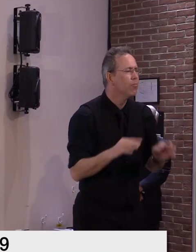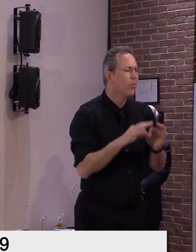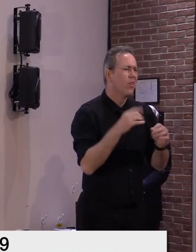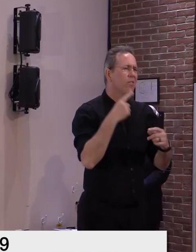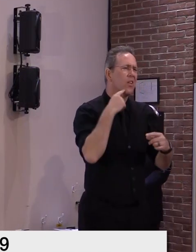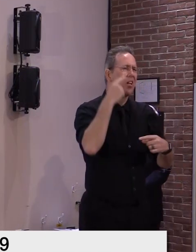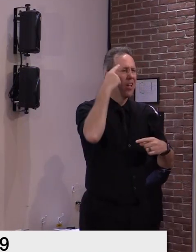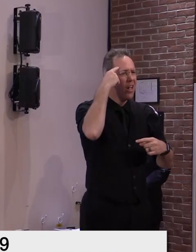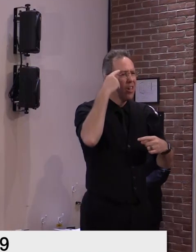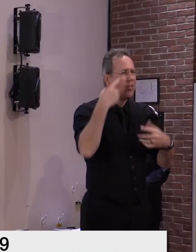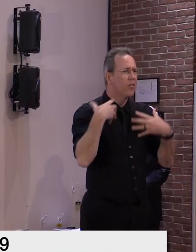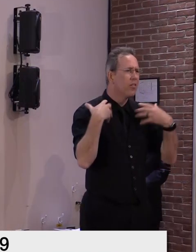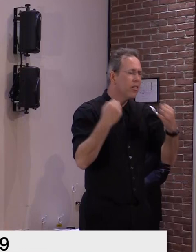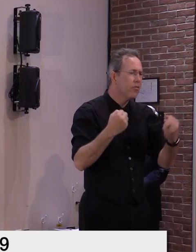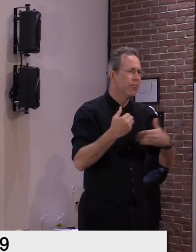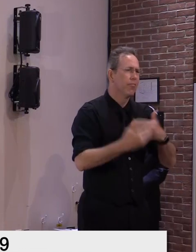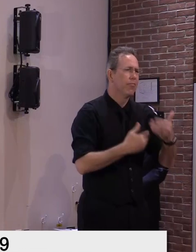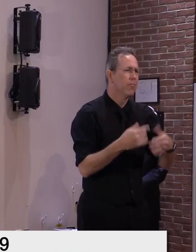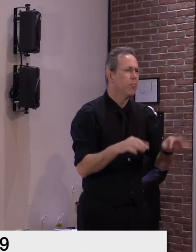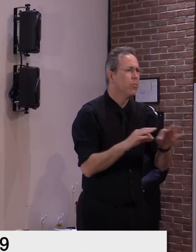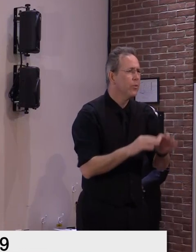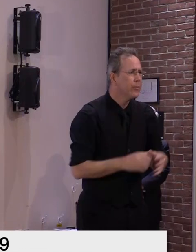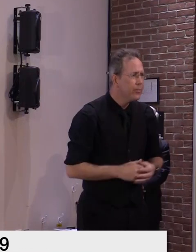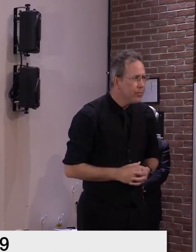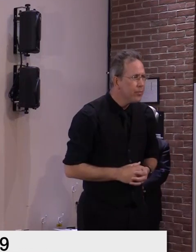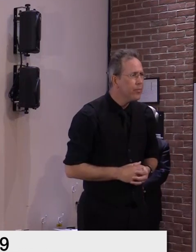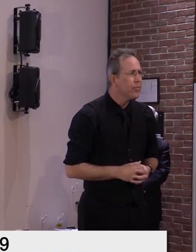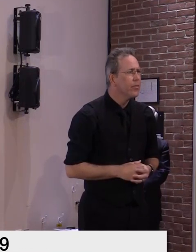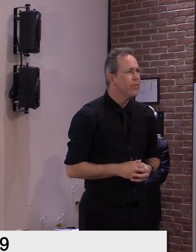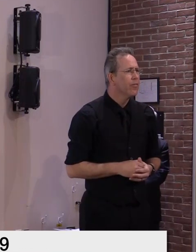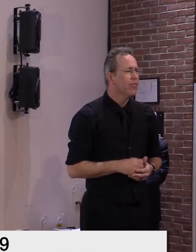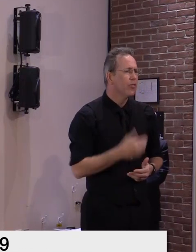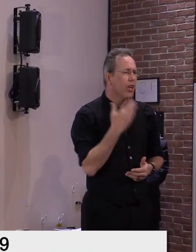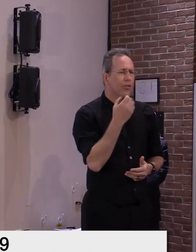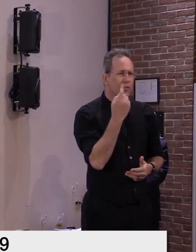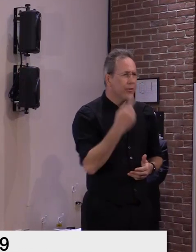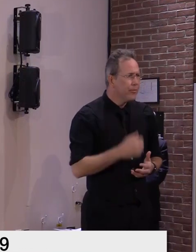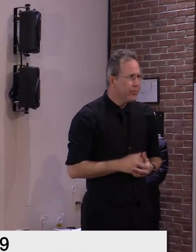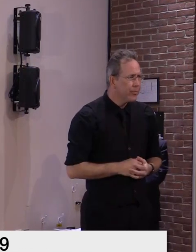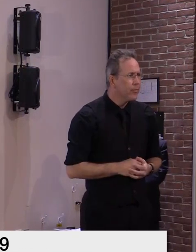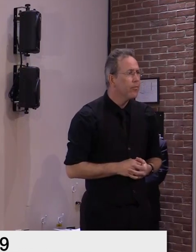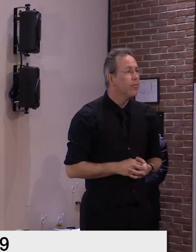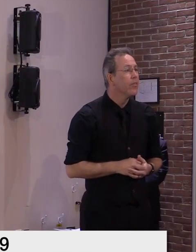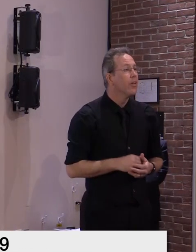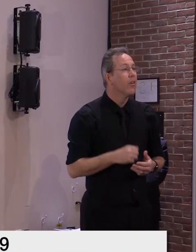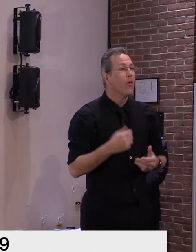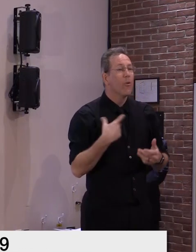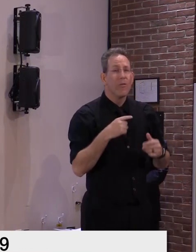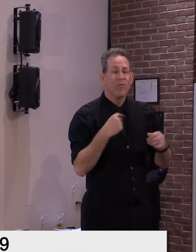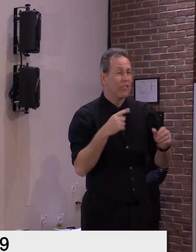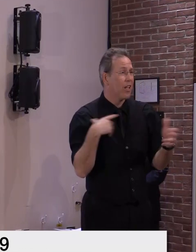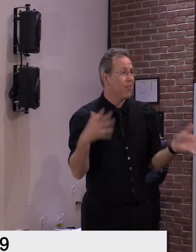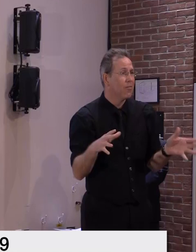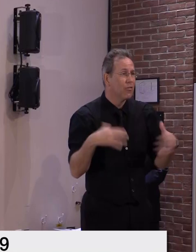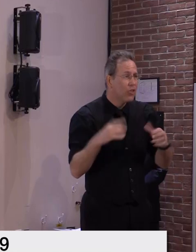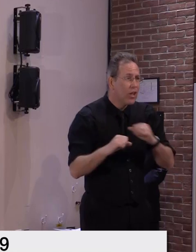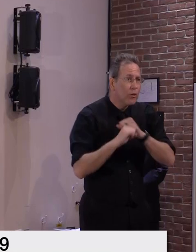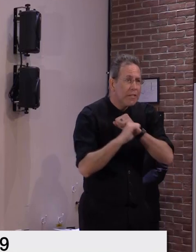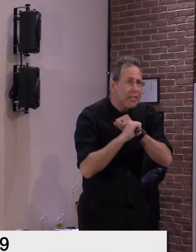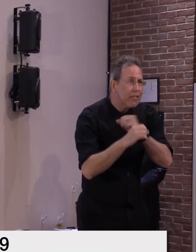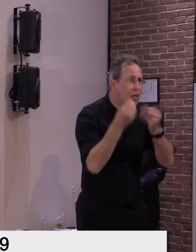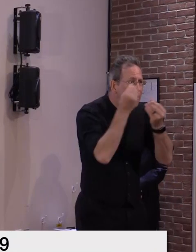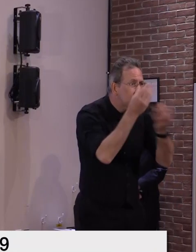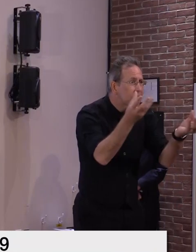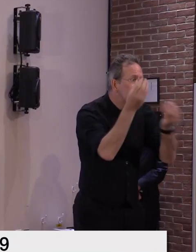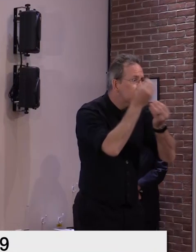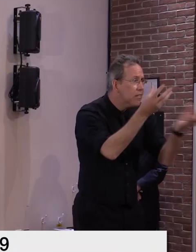great question. As I said, you know, we're trying to actually message that that it's safe,